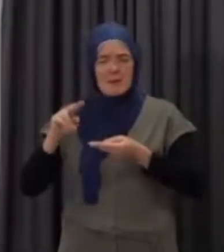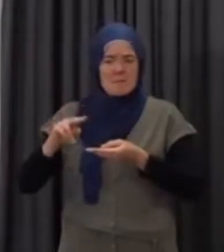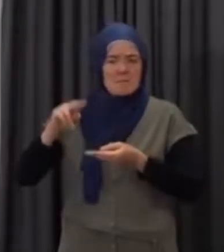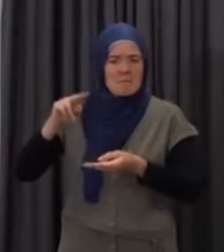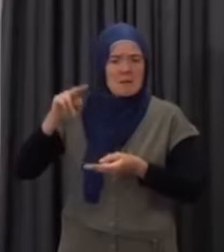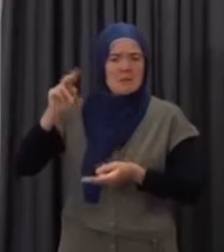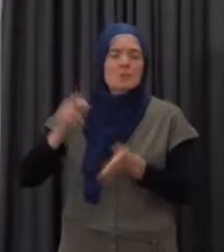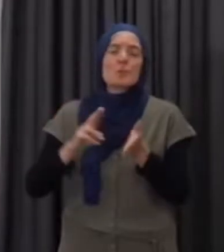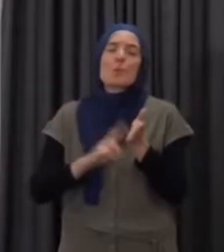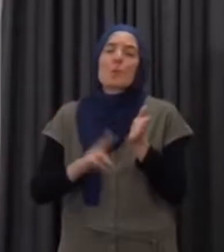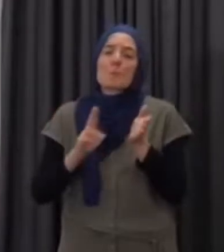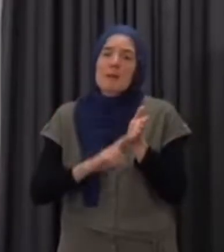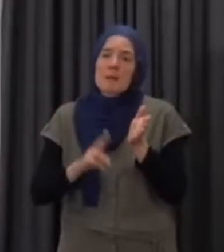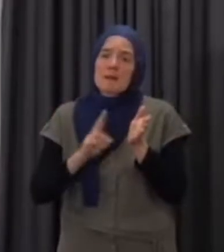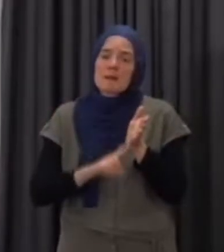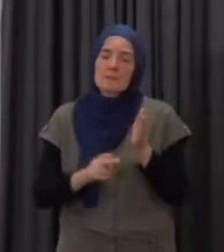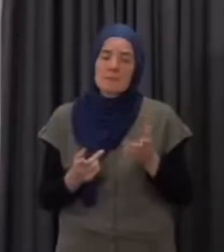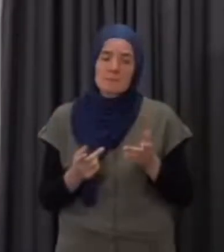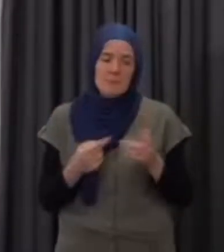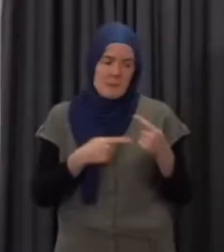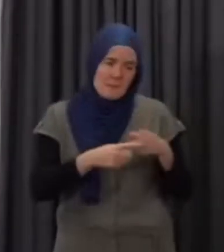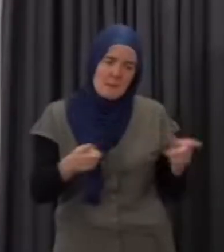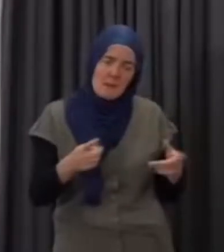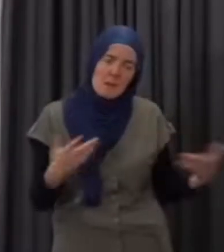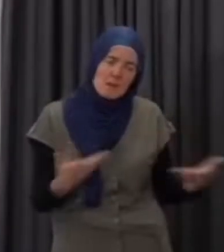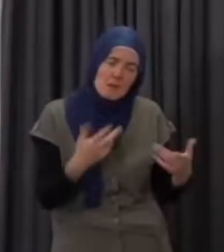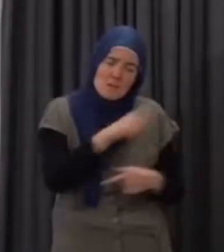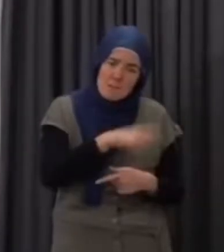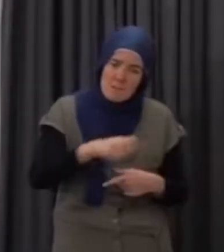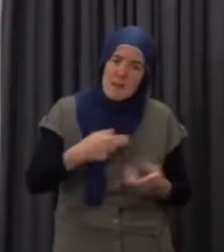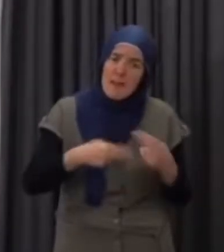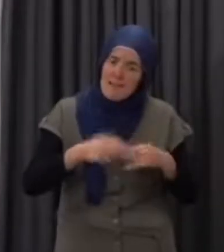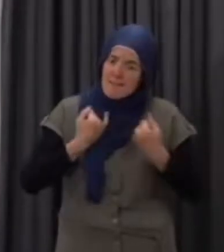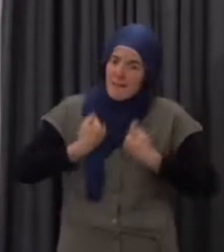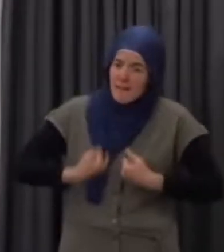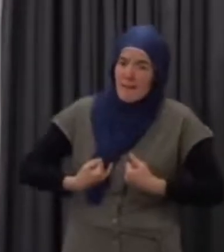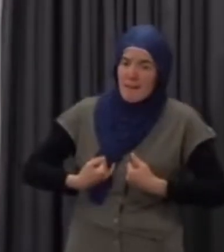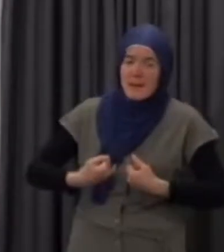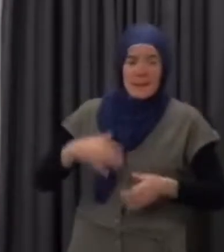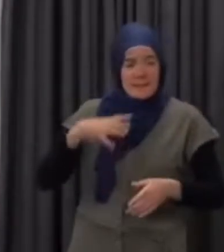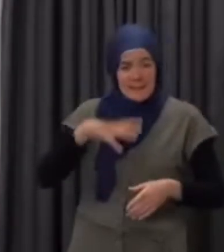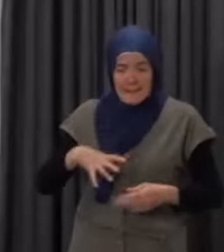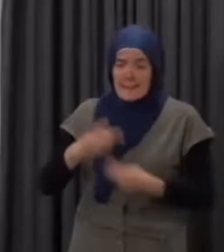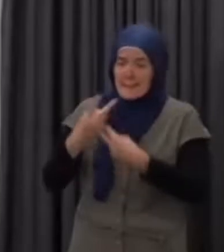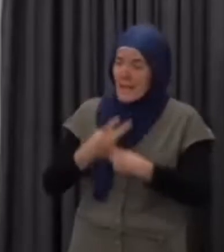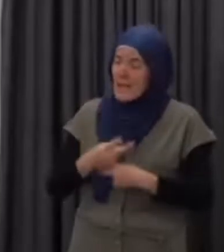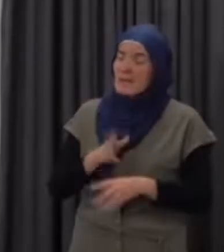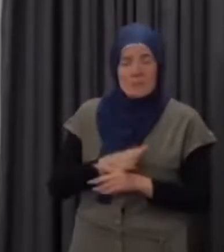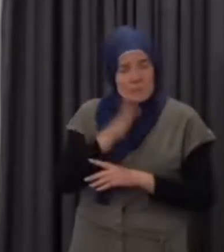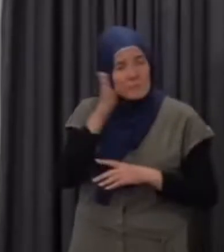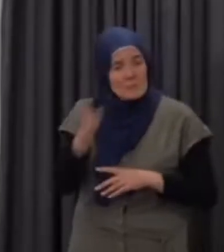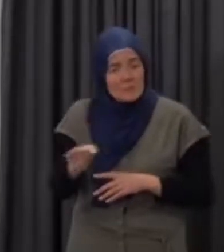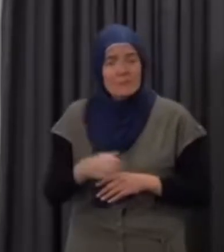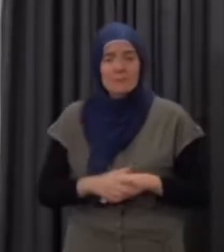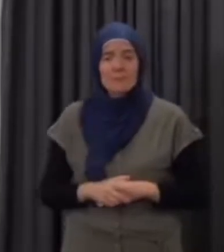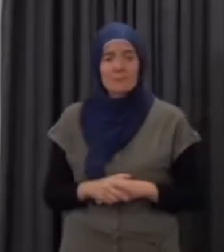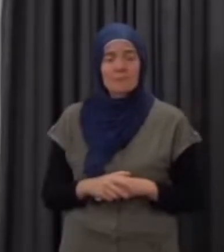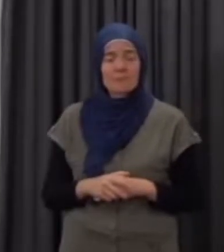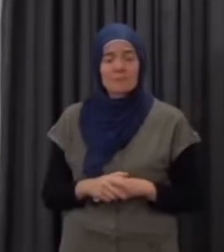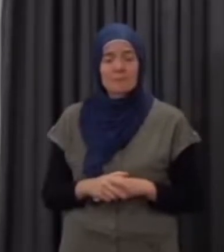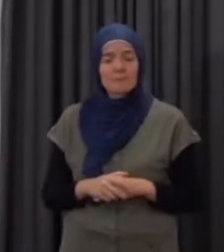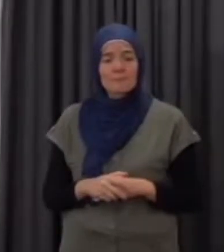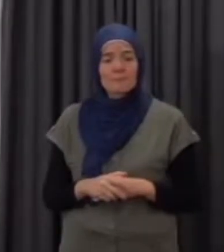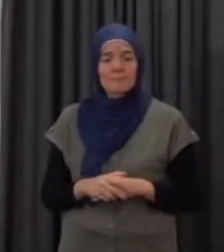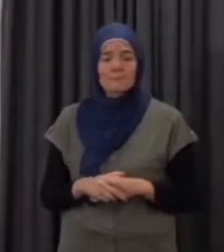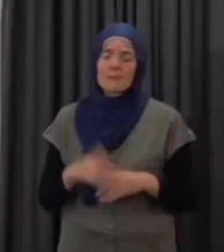year, but I would encourage people to seek emergency healthcare when they need it. We've also been worried about a reduction in the number of